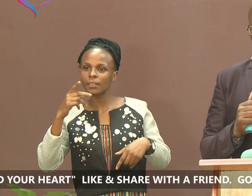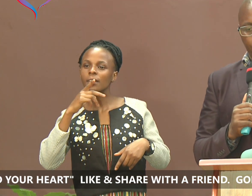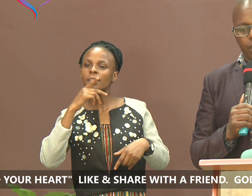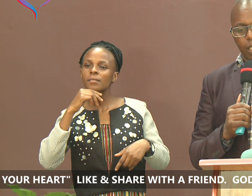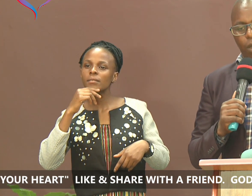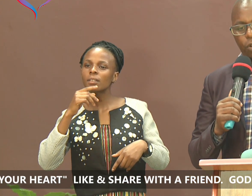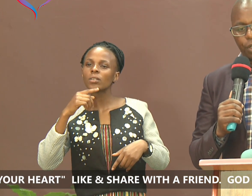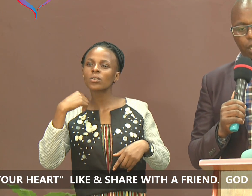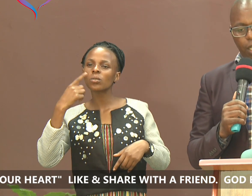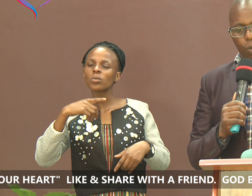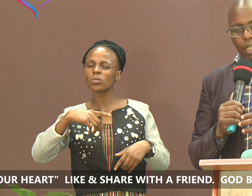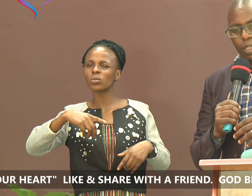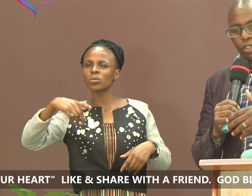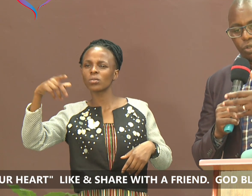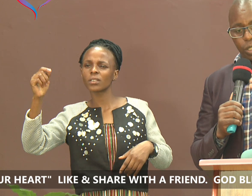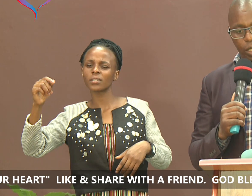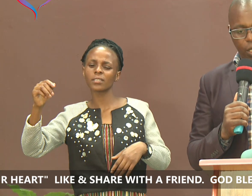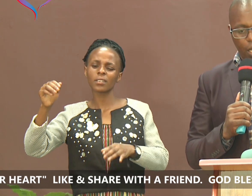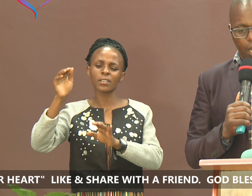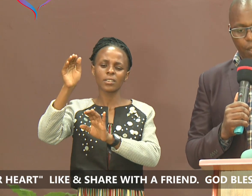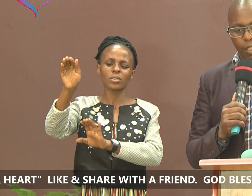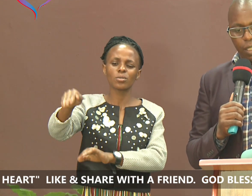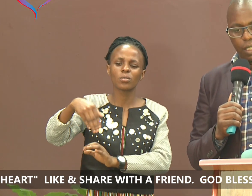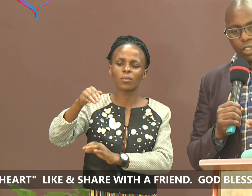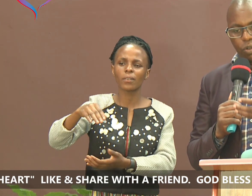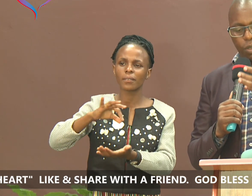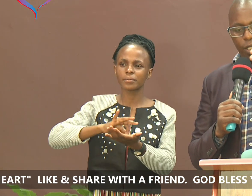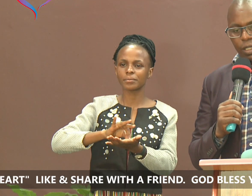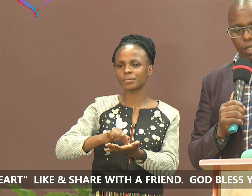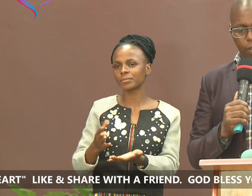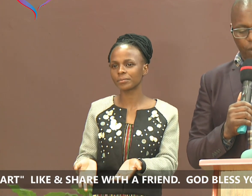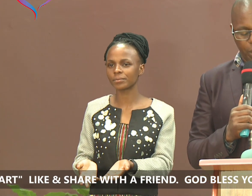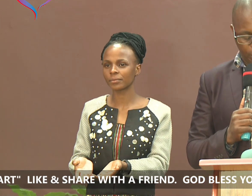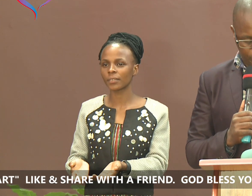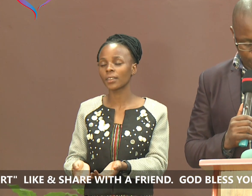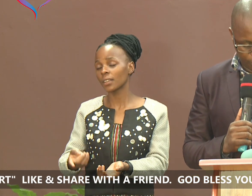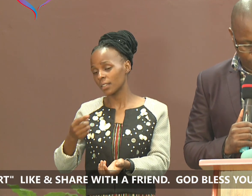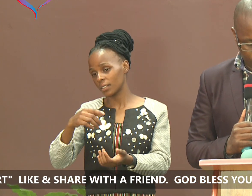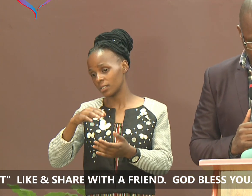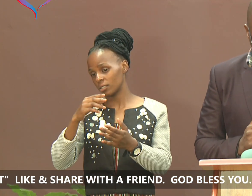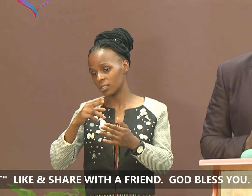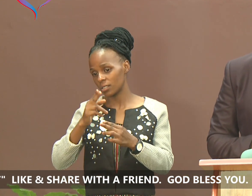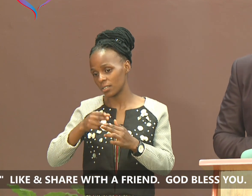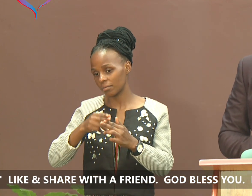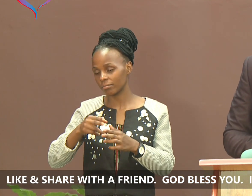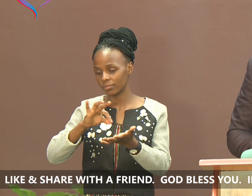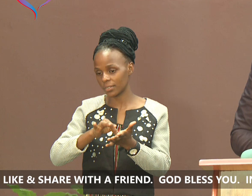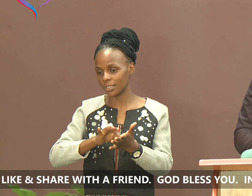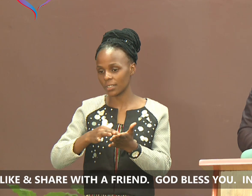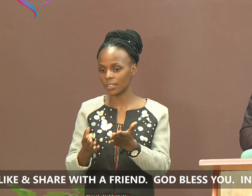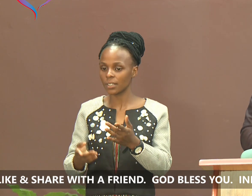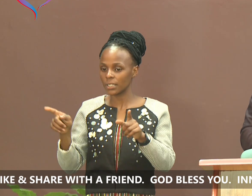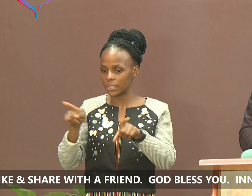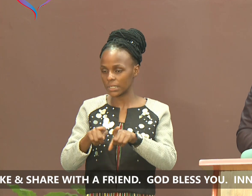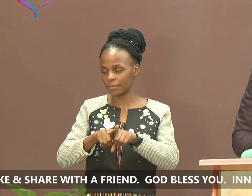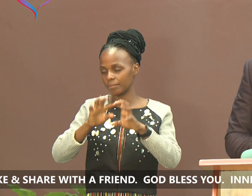seed, and this is our Lord. He went out and sow seed, and the seed, let us call the seed the family. Tuogera ku musizi ono